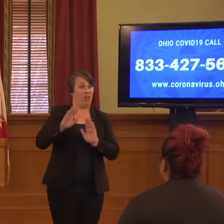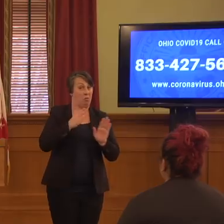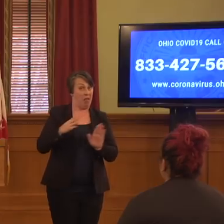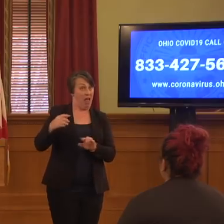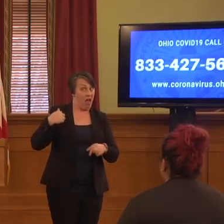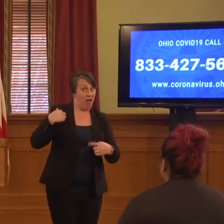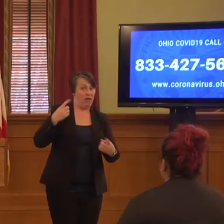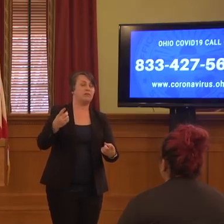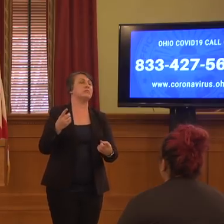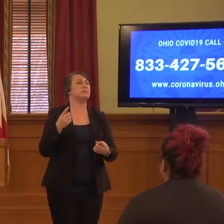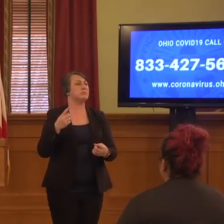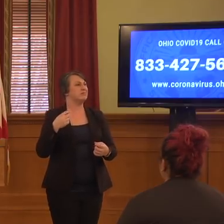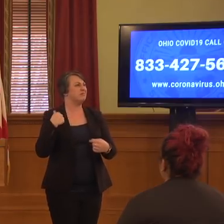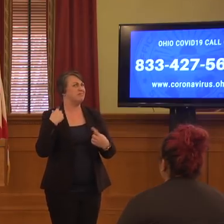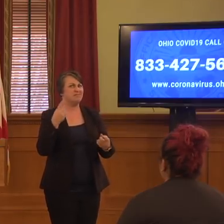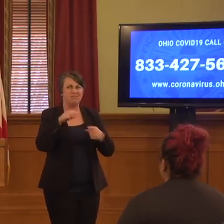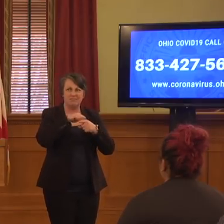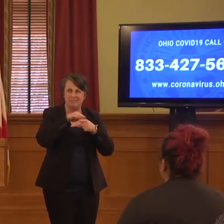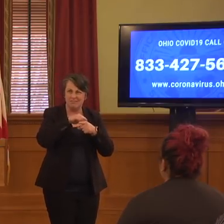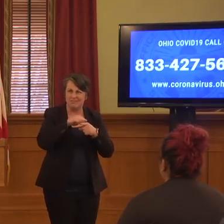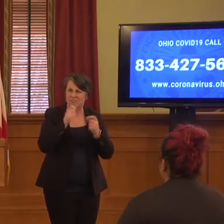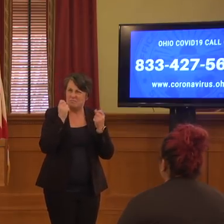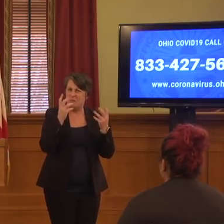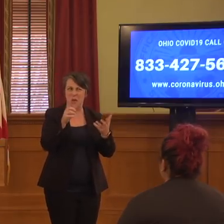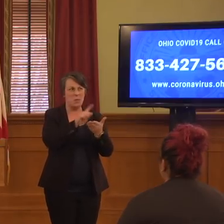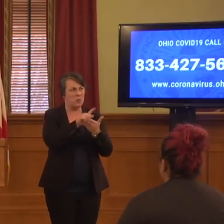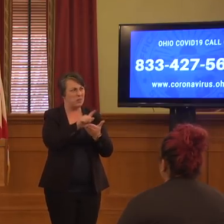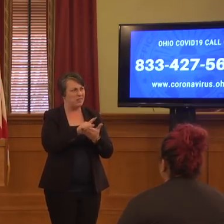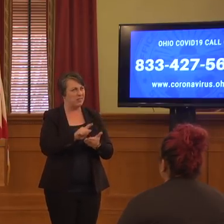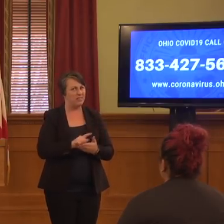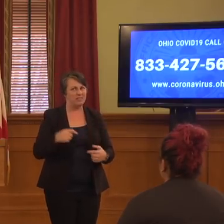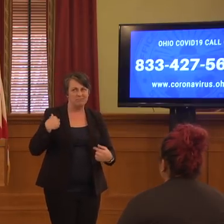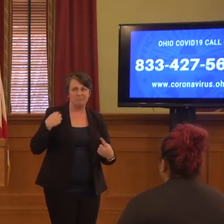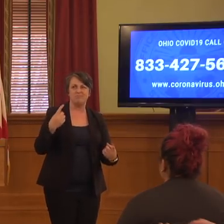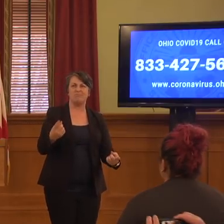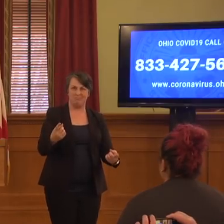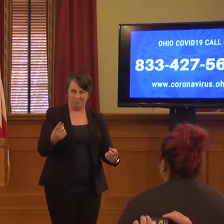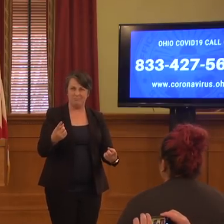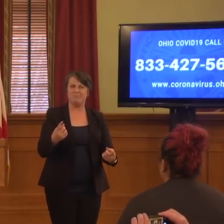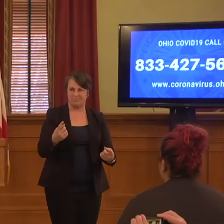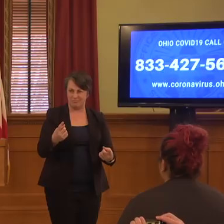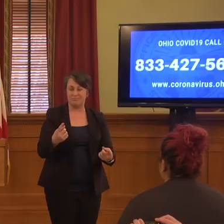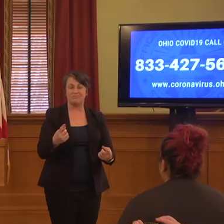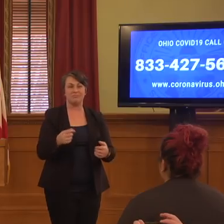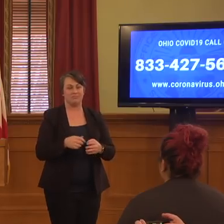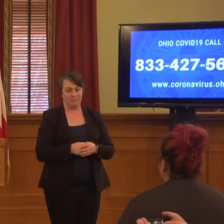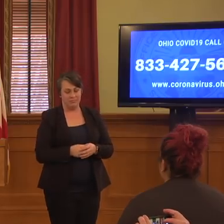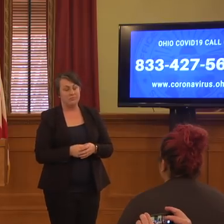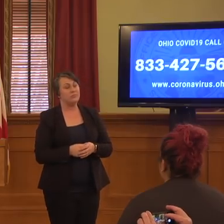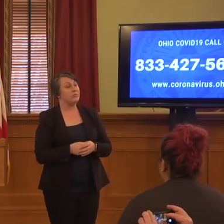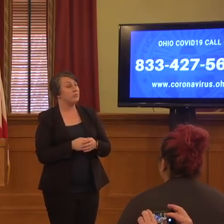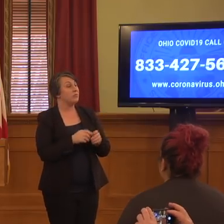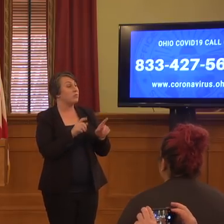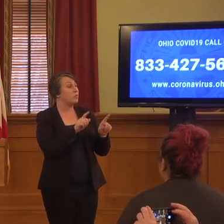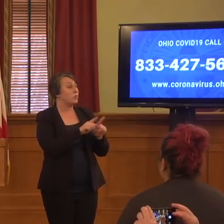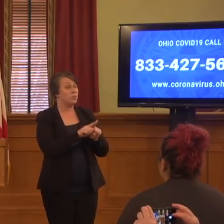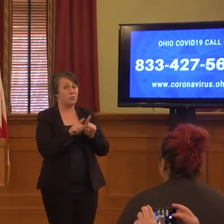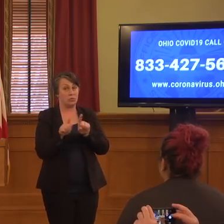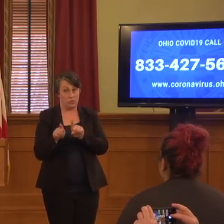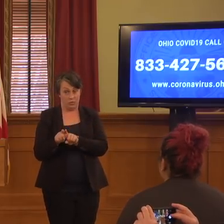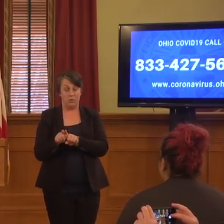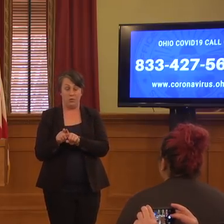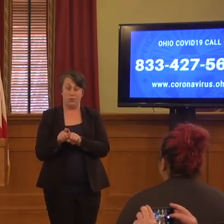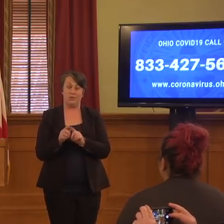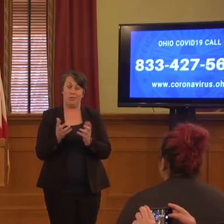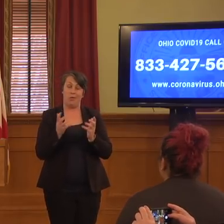drilling for weeks on this. But also, one thing that's very unique right now, and I can't say enough about it because I need to thank them